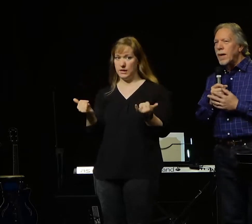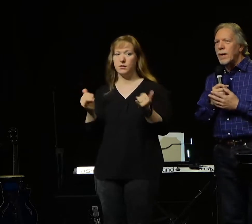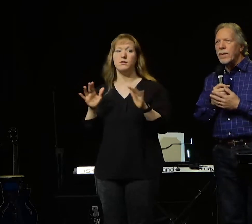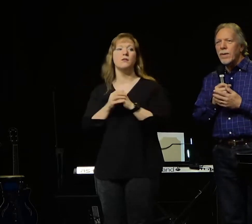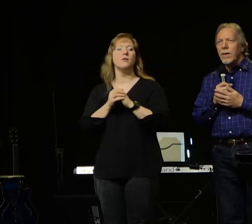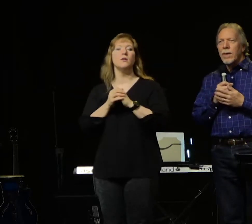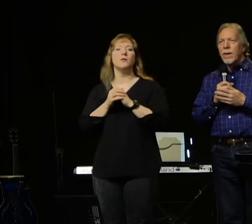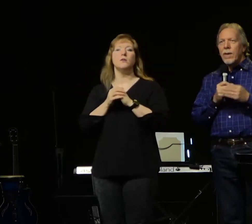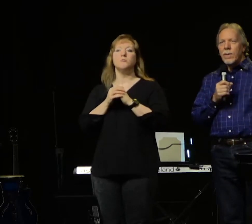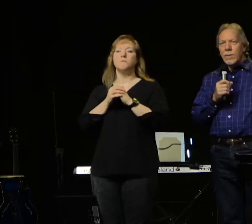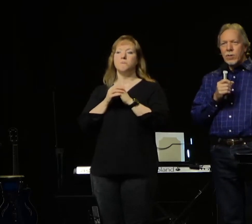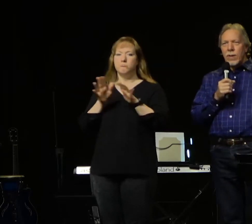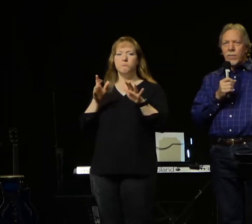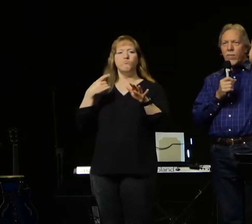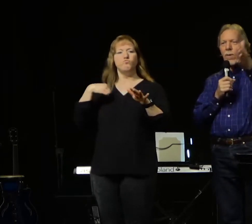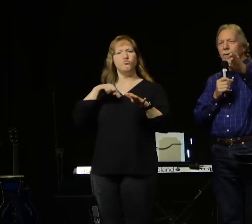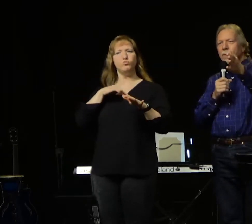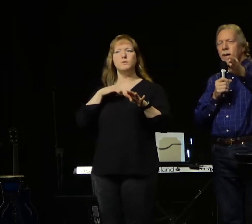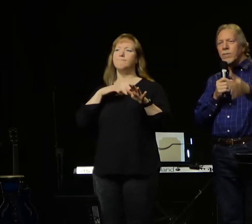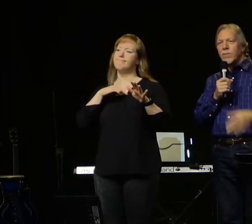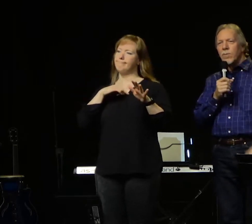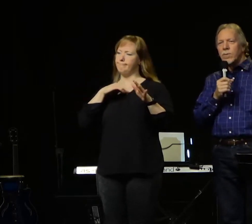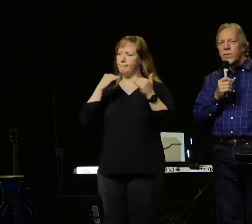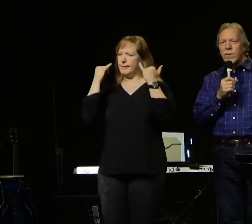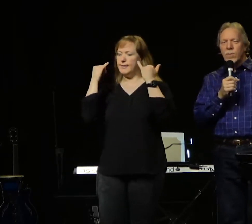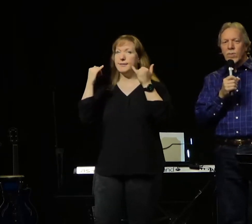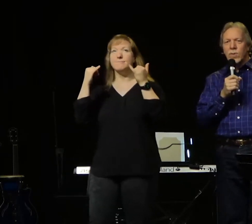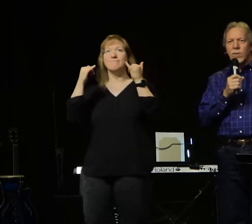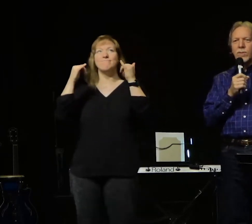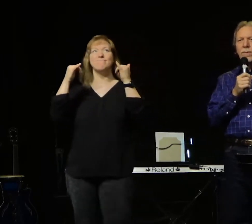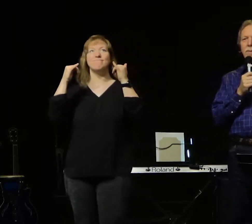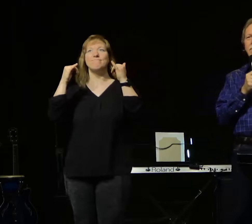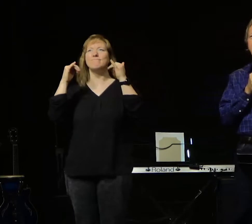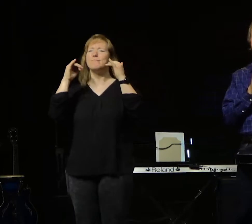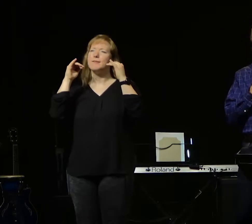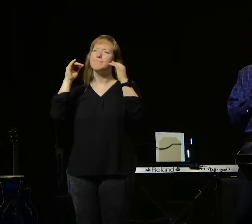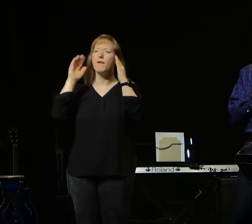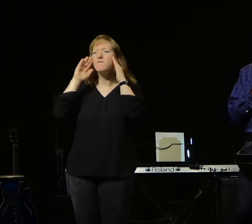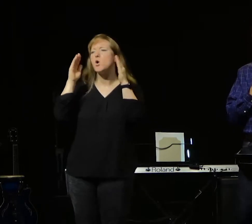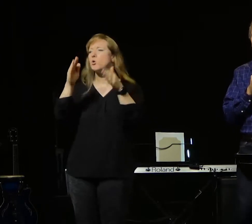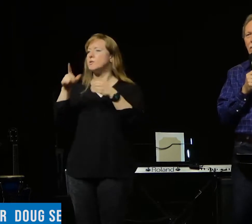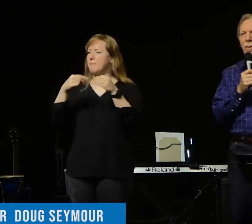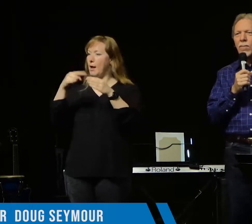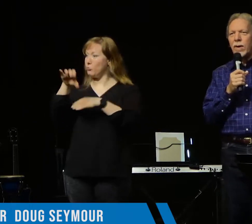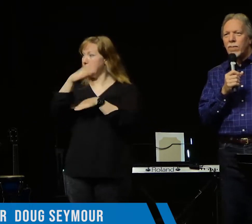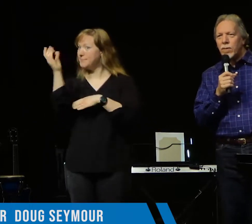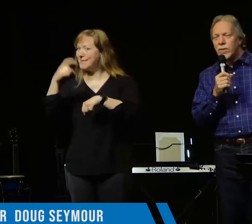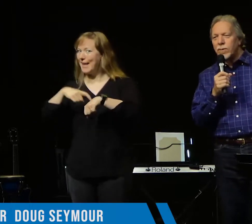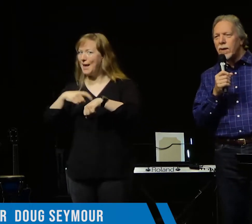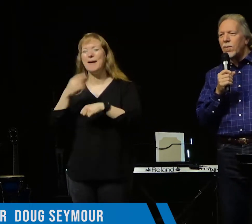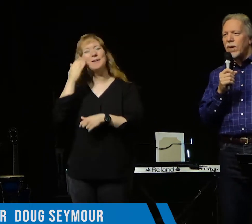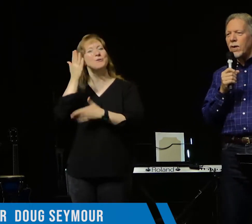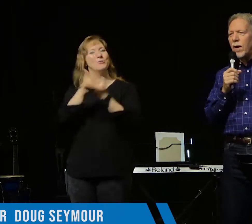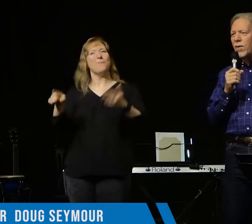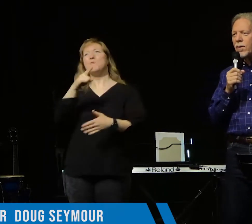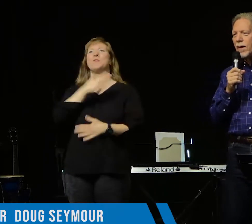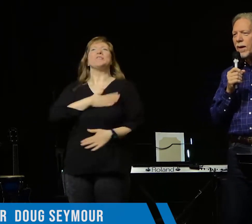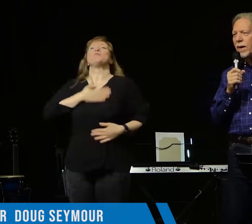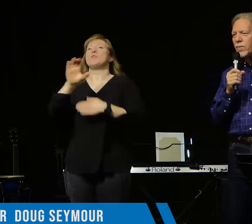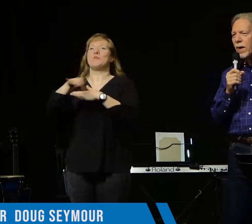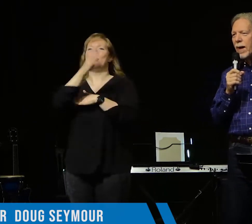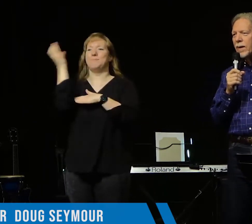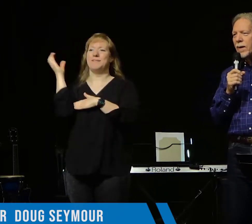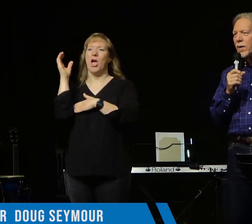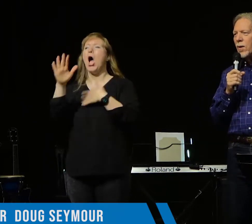as we kind of shift our focus now towards Christmas, and I know some of you love Christmas all year long, and